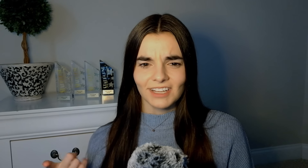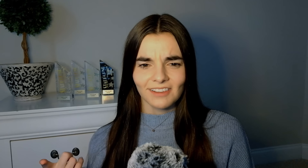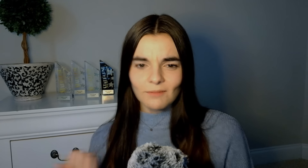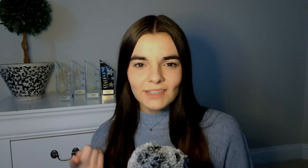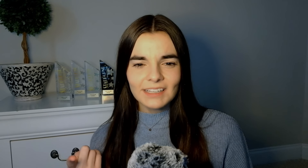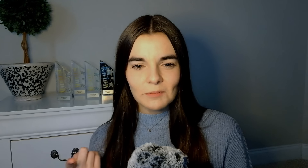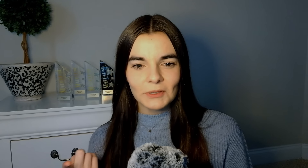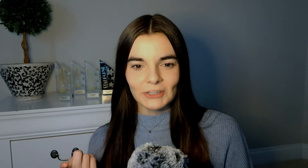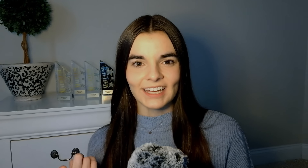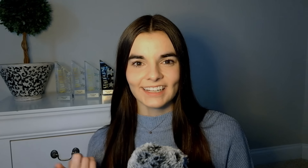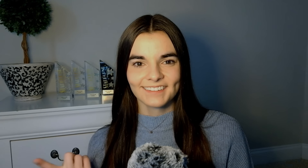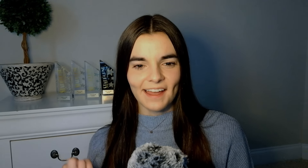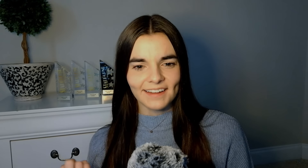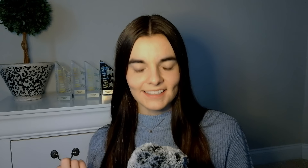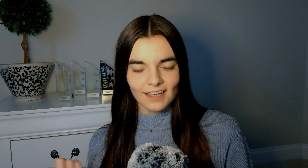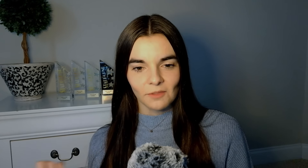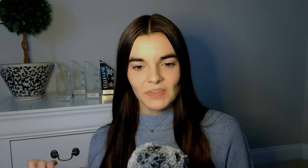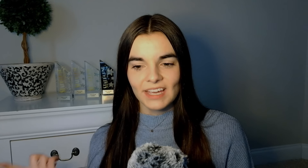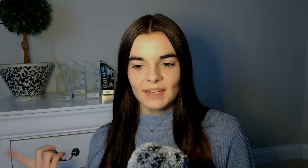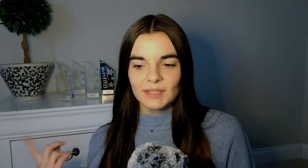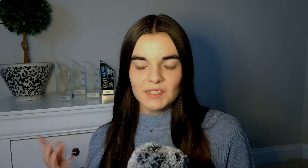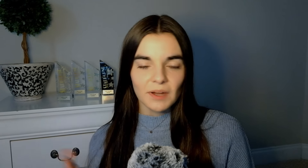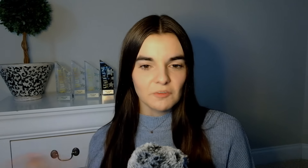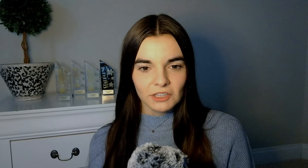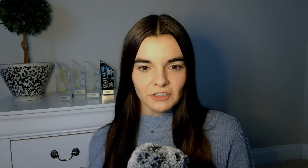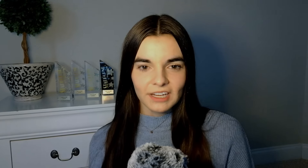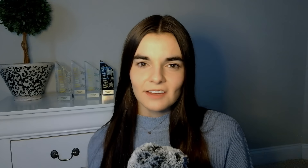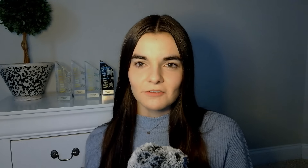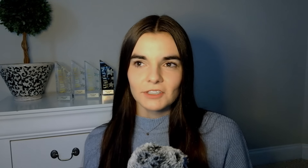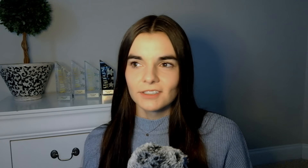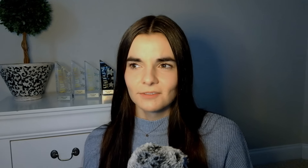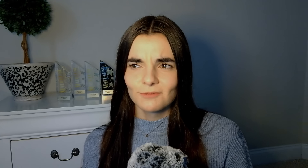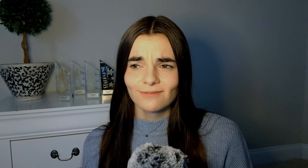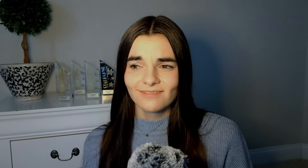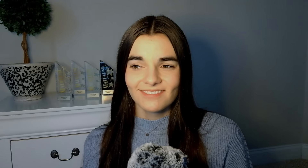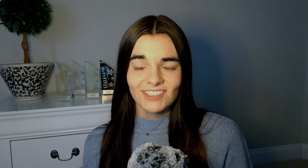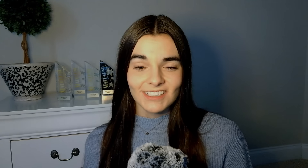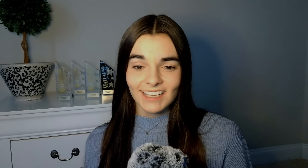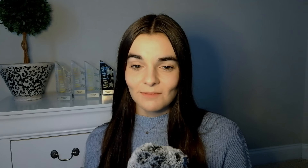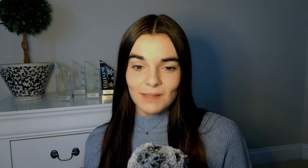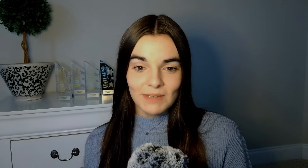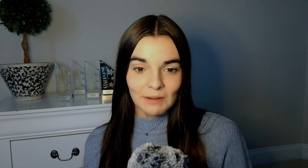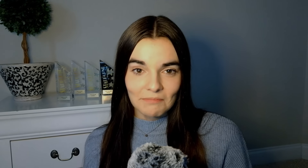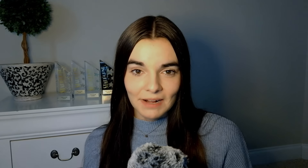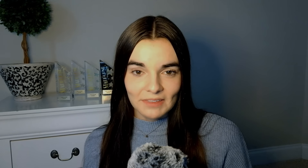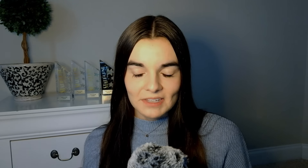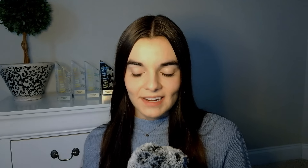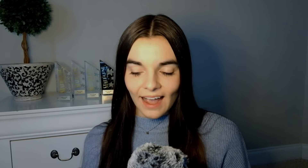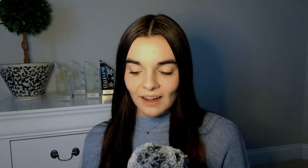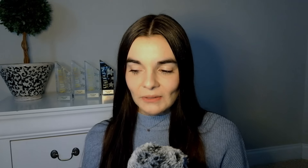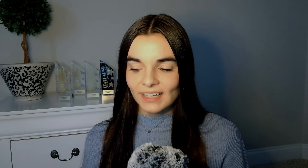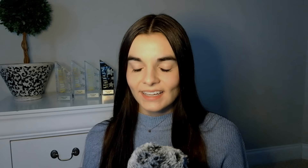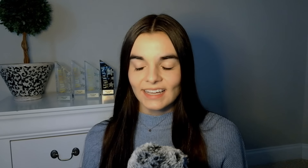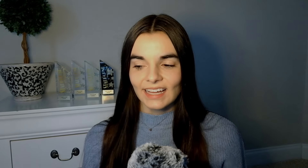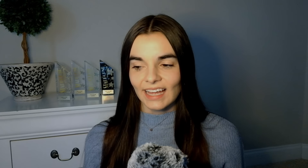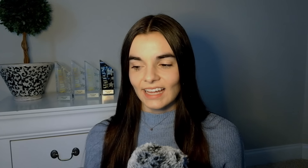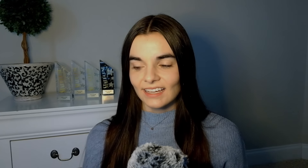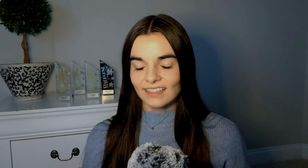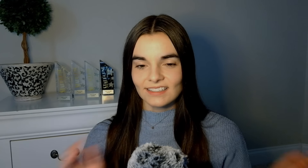let me keep learning ASL. So I've been learning it for just like maybe a month now, and